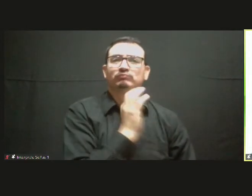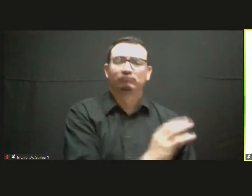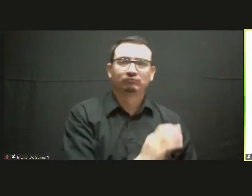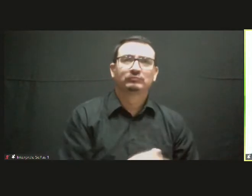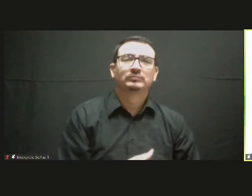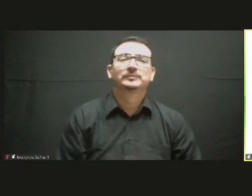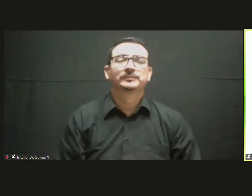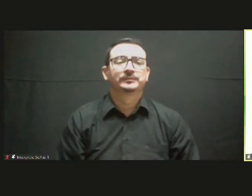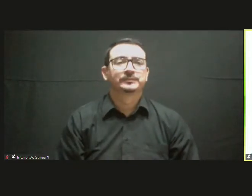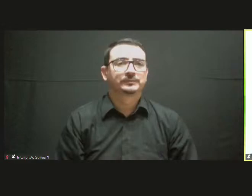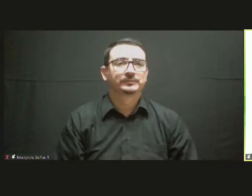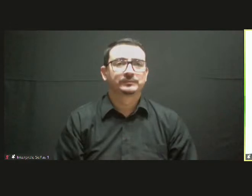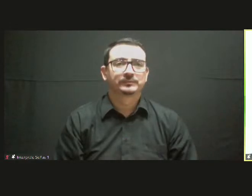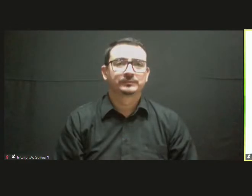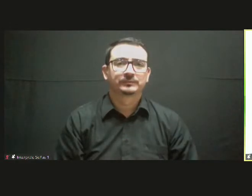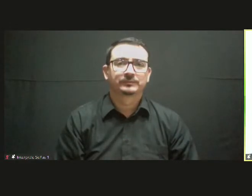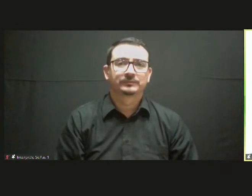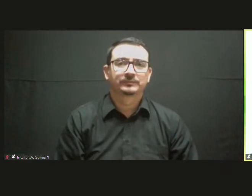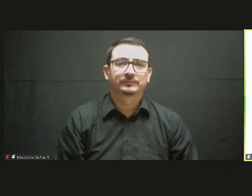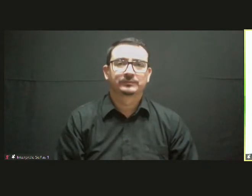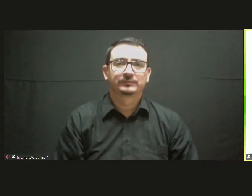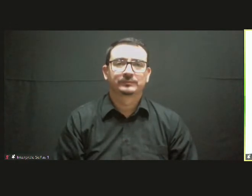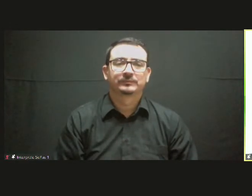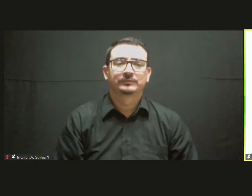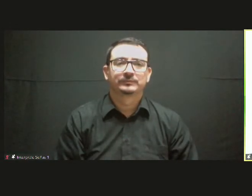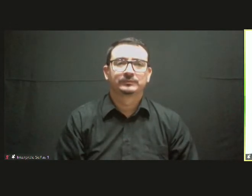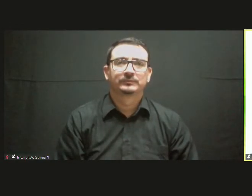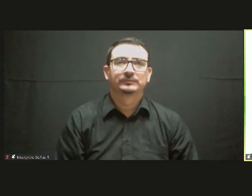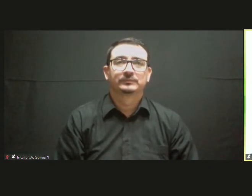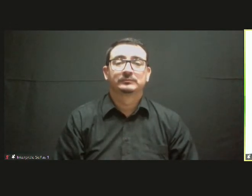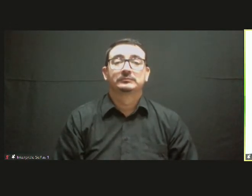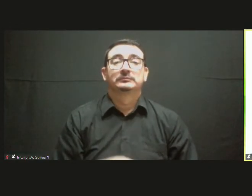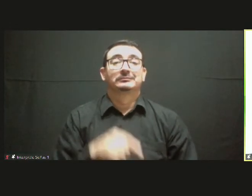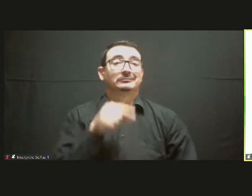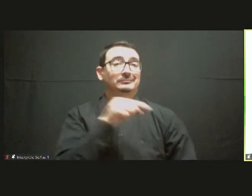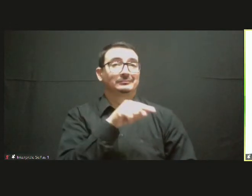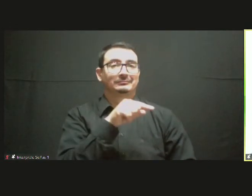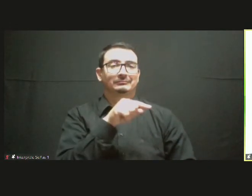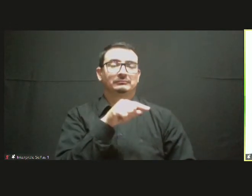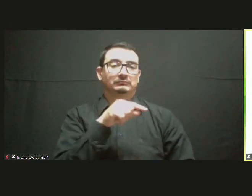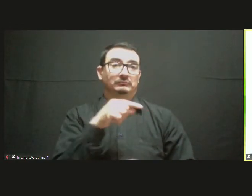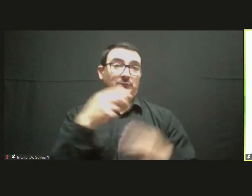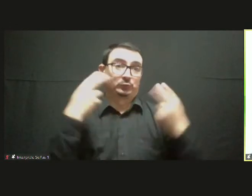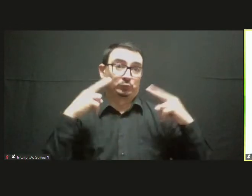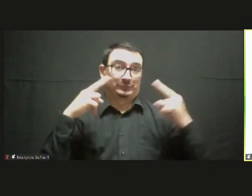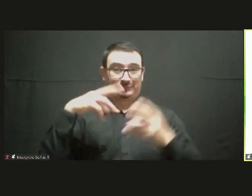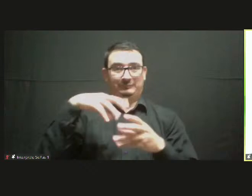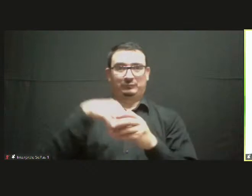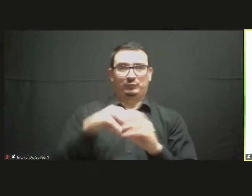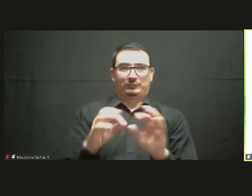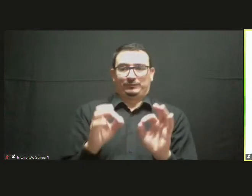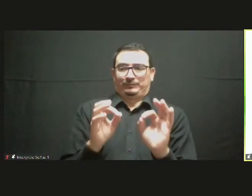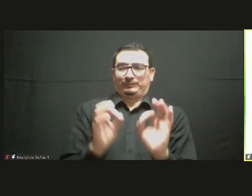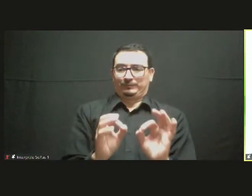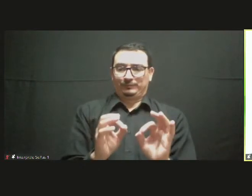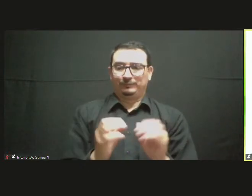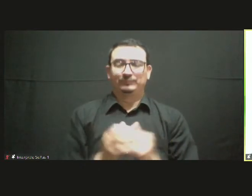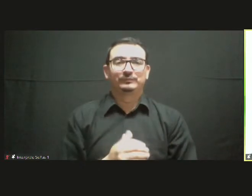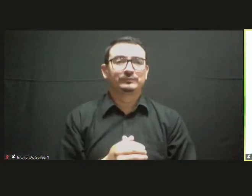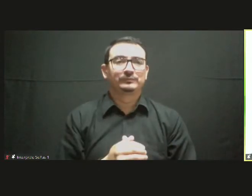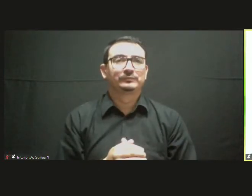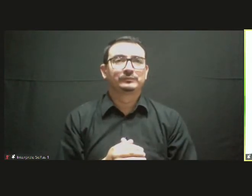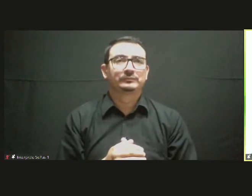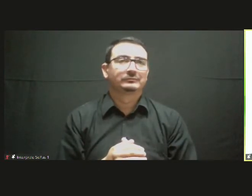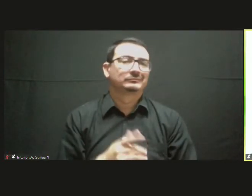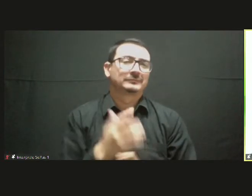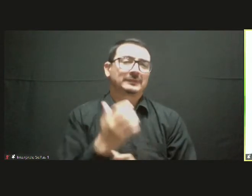Services Forum 2021, and of course to this session on building a more resilient and sustainable tourism.